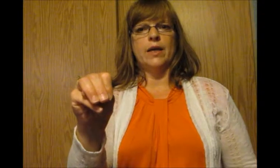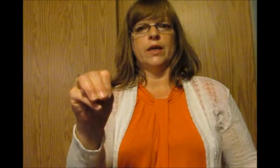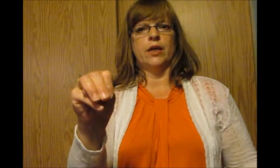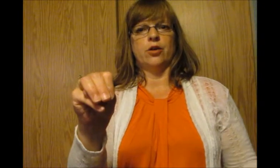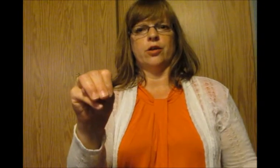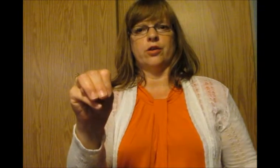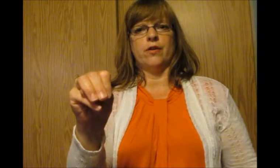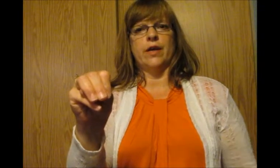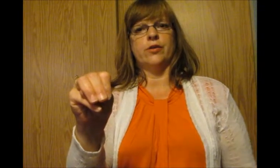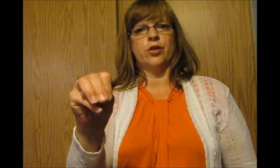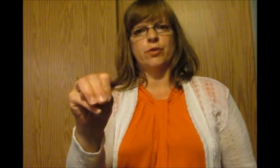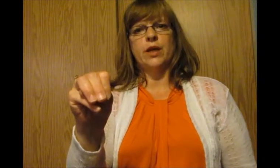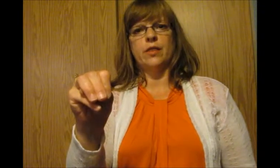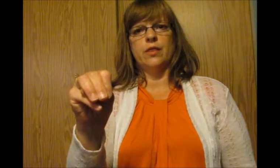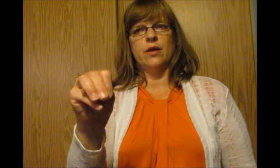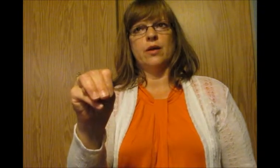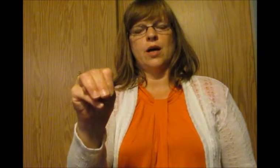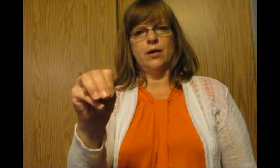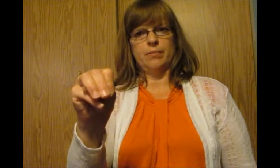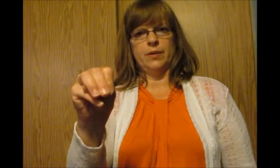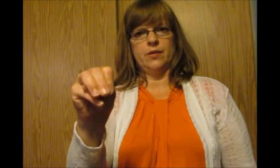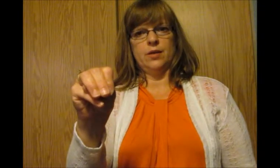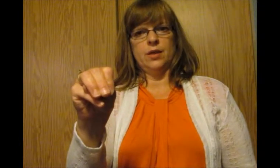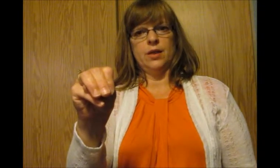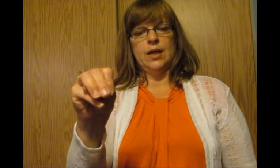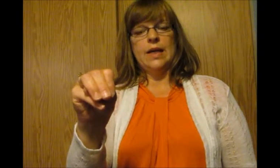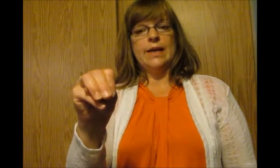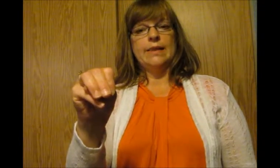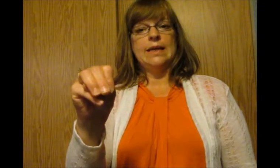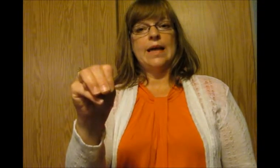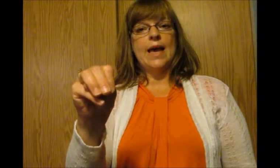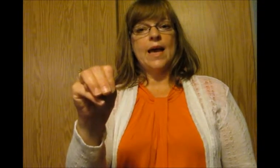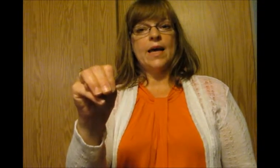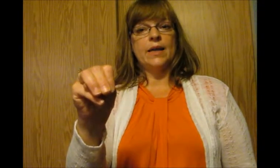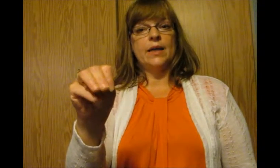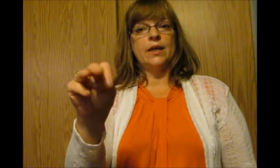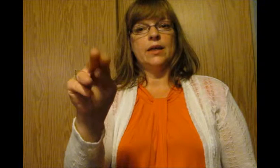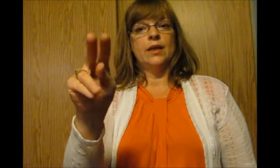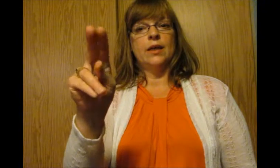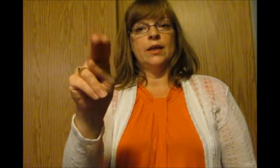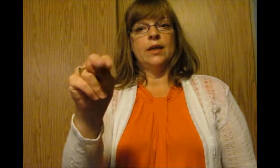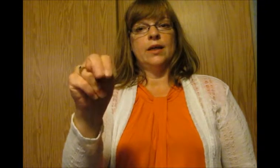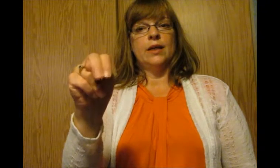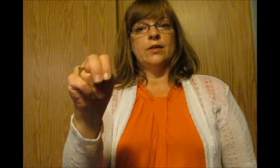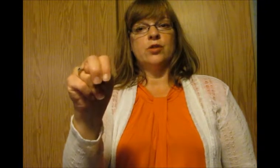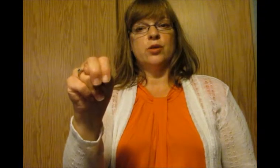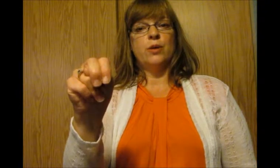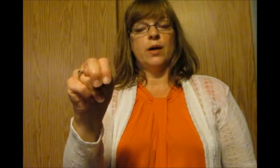it in cursive, it has 3 humps. The N is 2